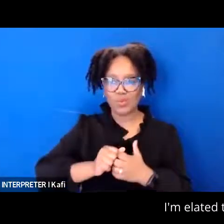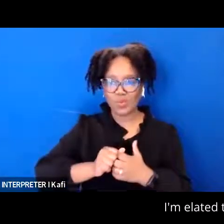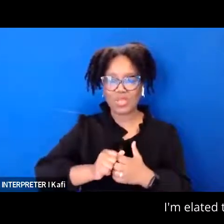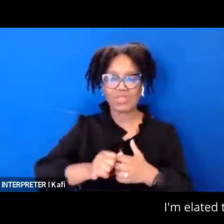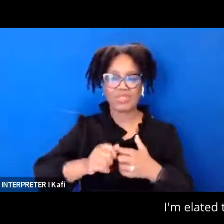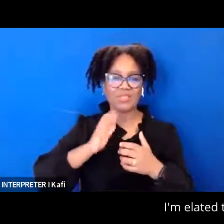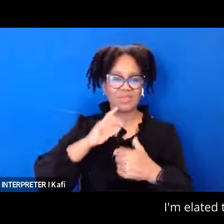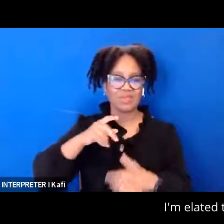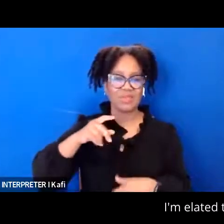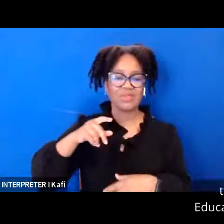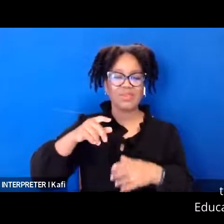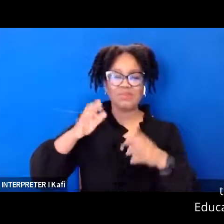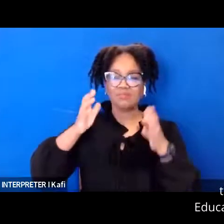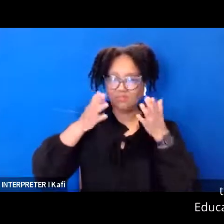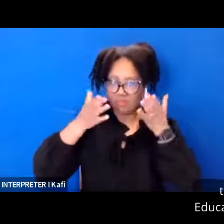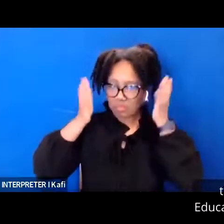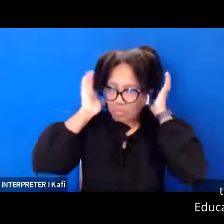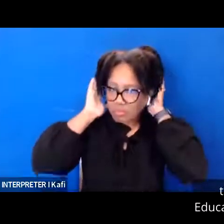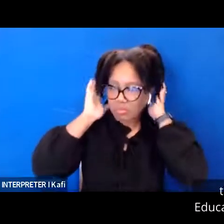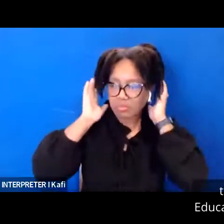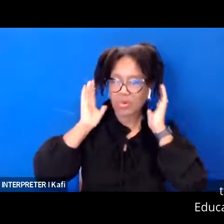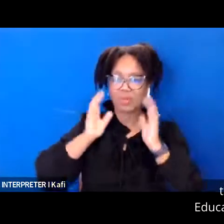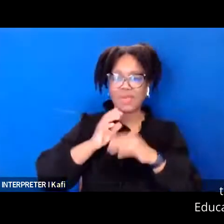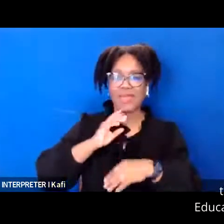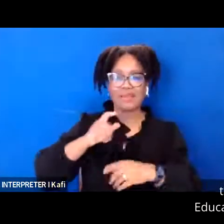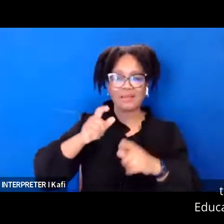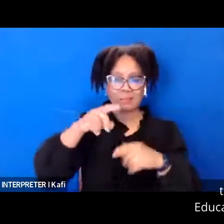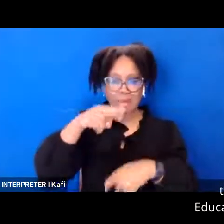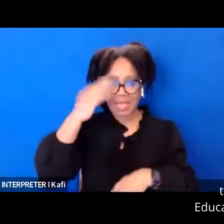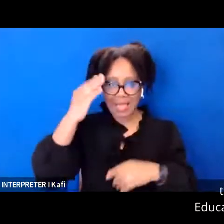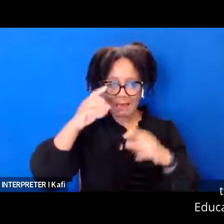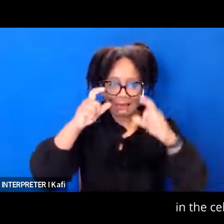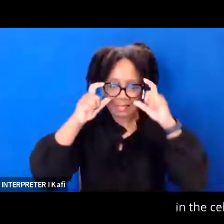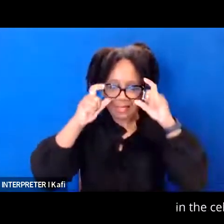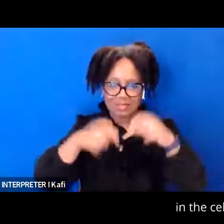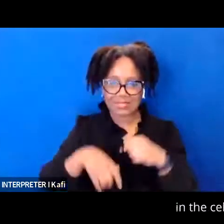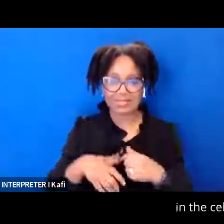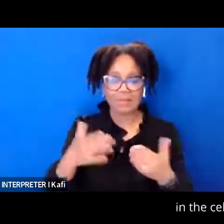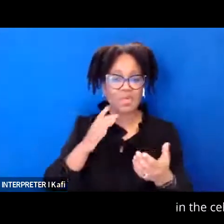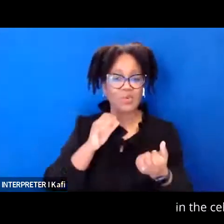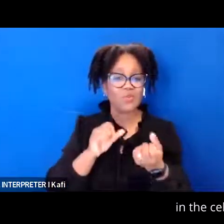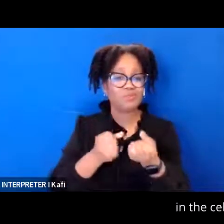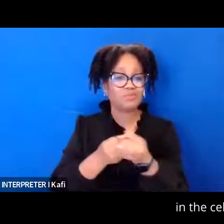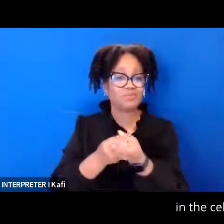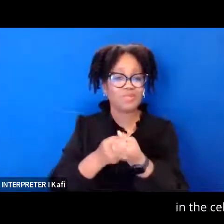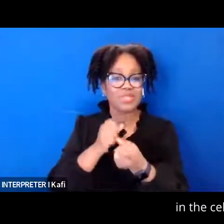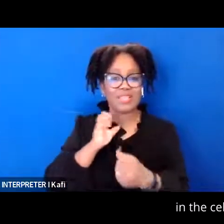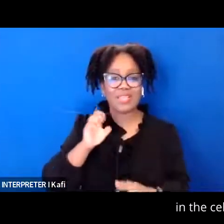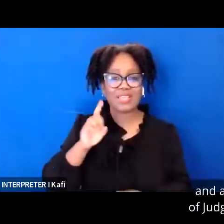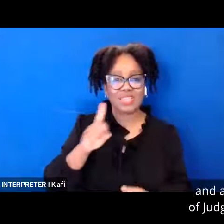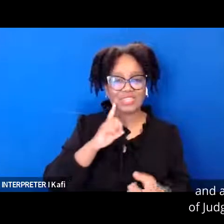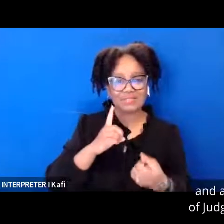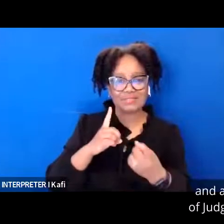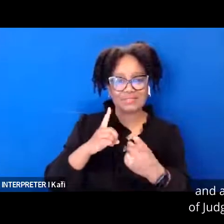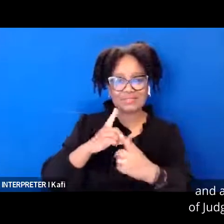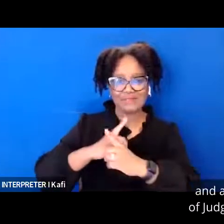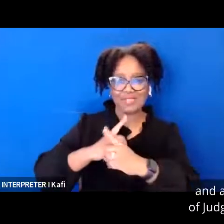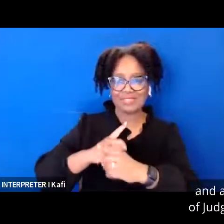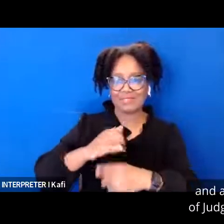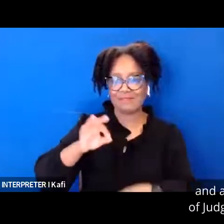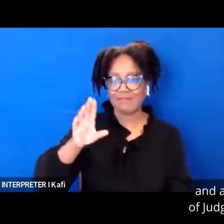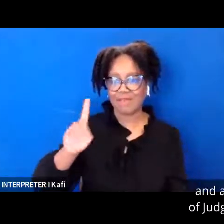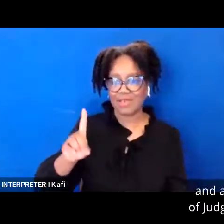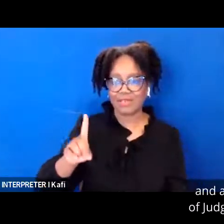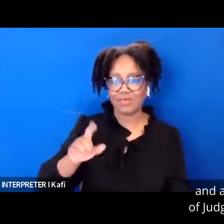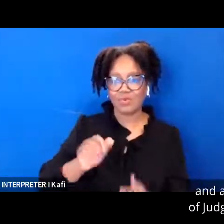be here today representing the disability rights education and defense fund in this celebration of the nomination and anticipated